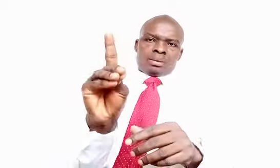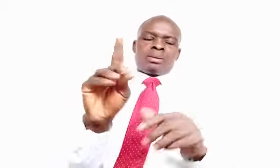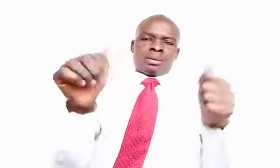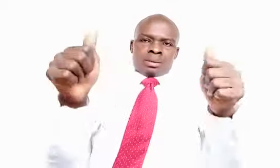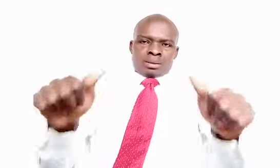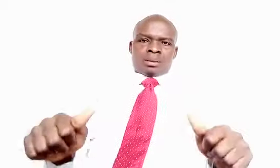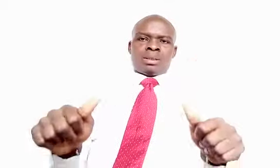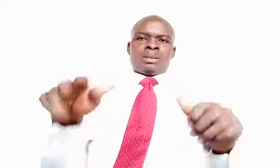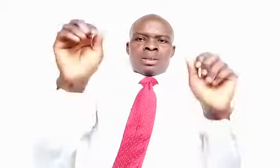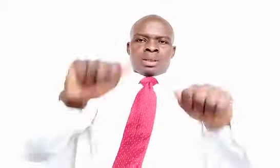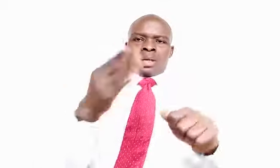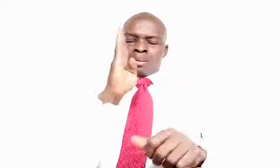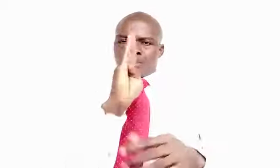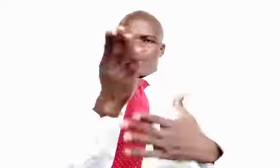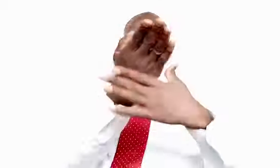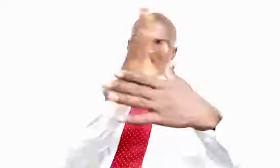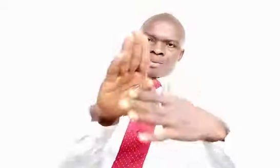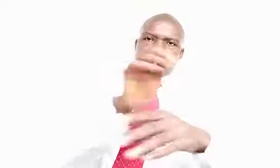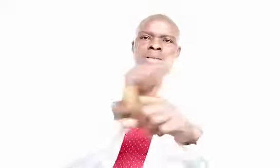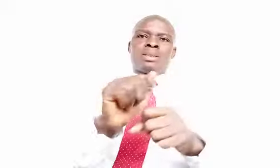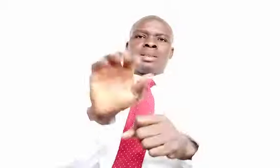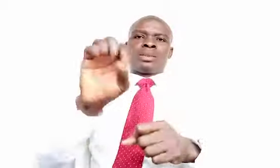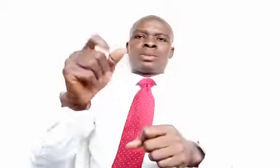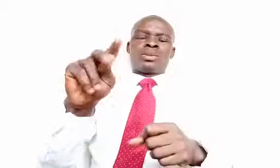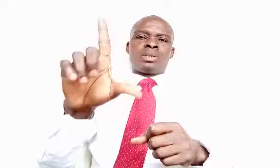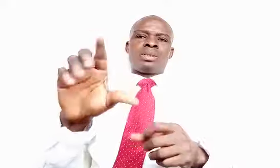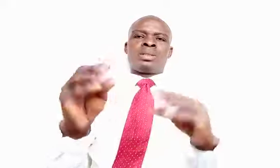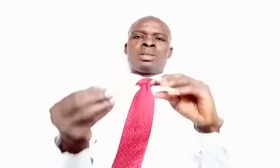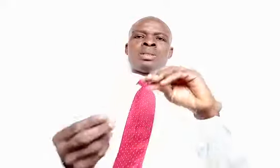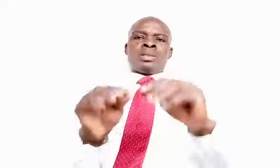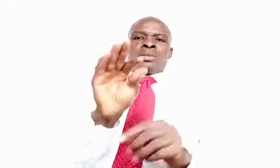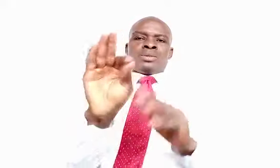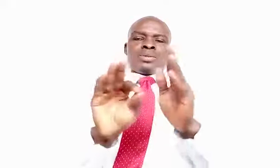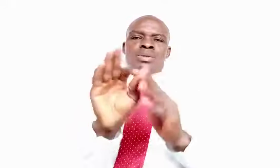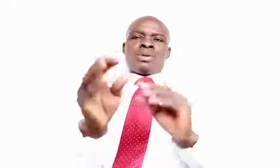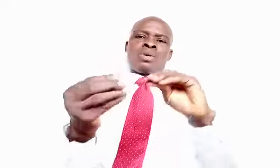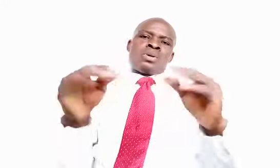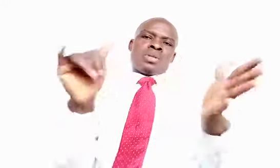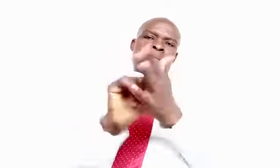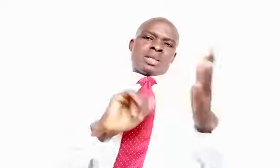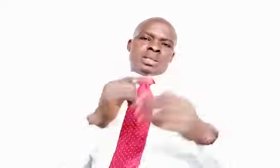be defined as a solid figure that has 3 dimensions: